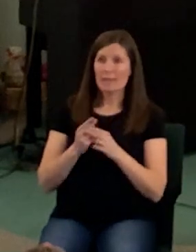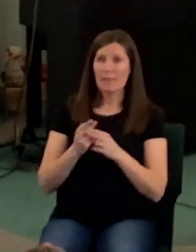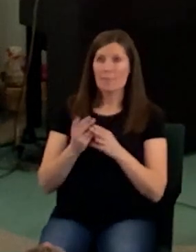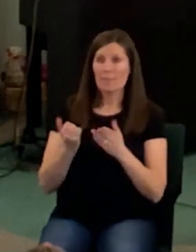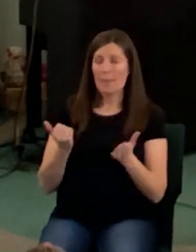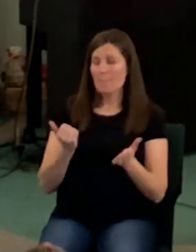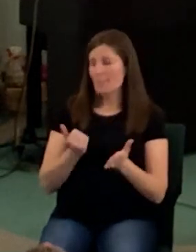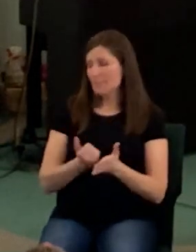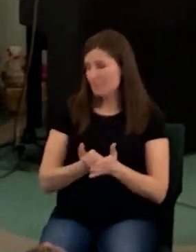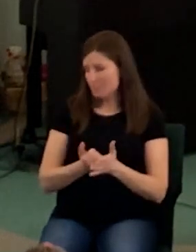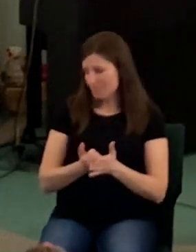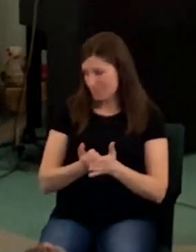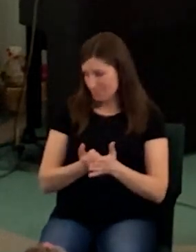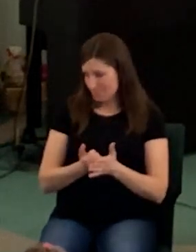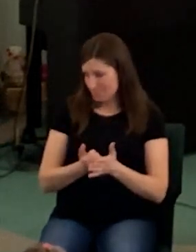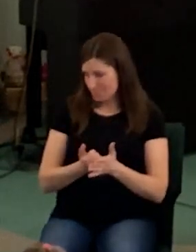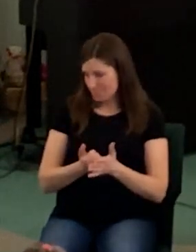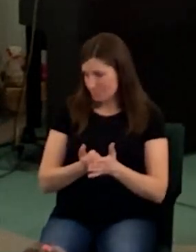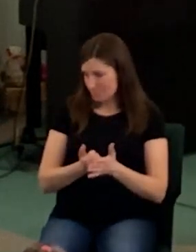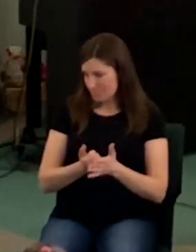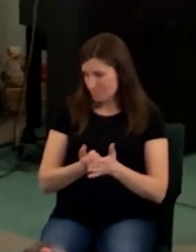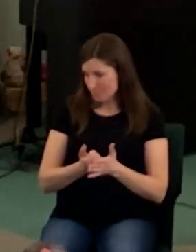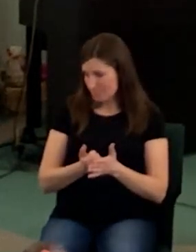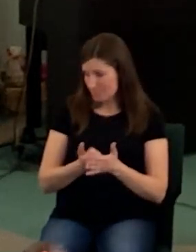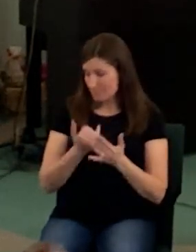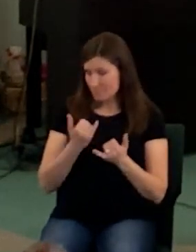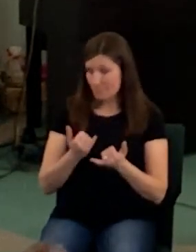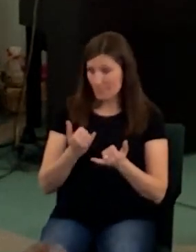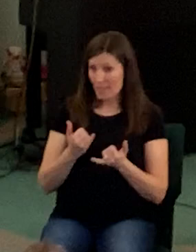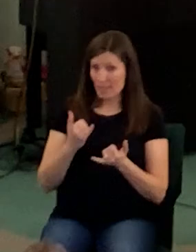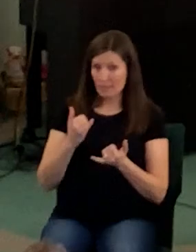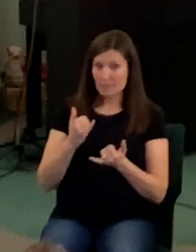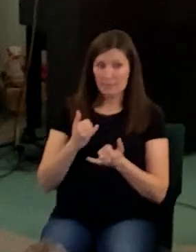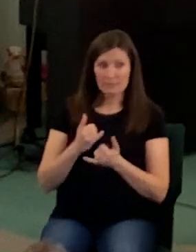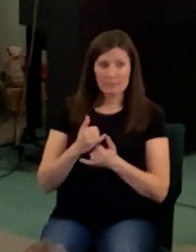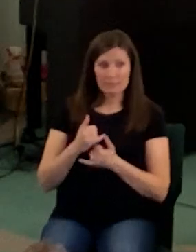Amen. At this time, I'll invite the guys to come up. We're going